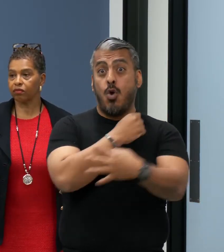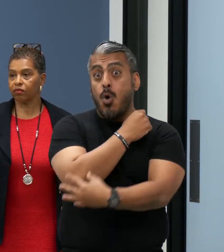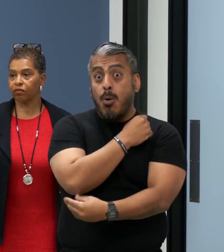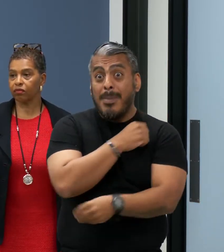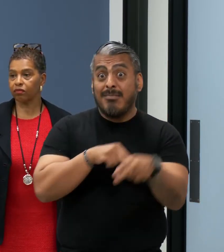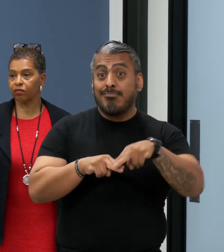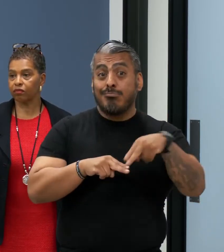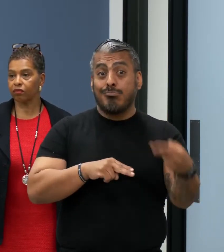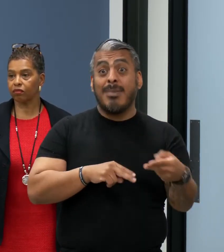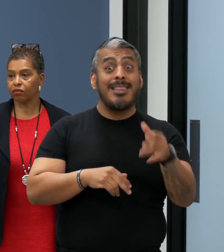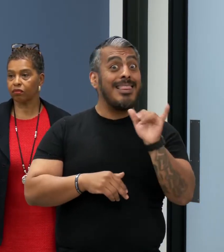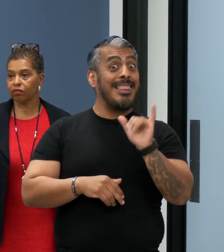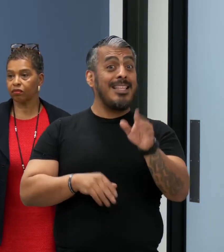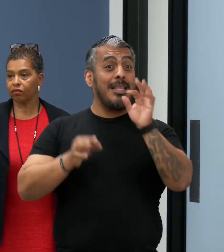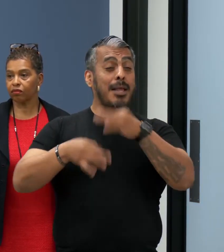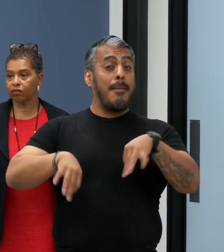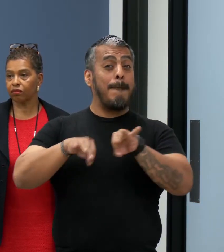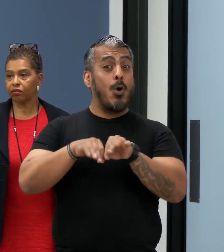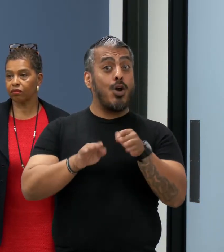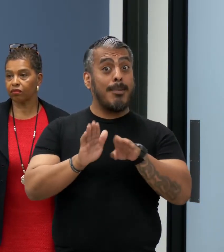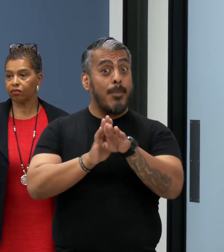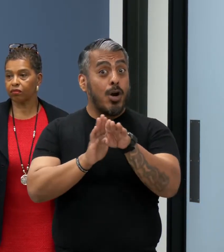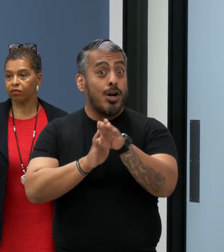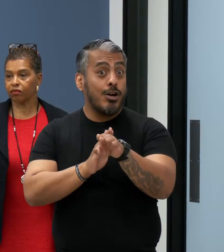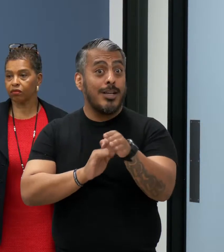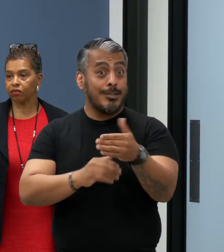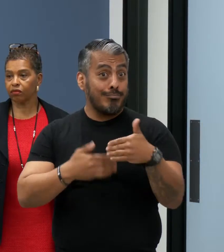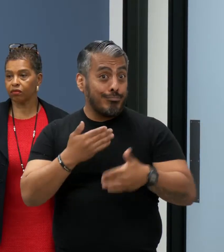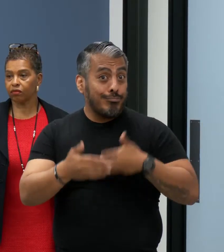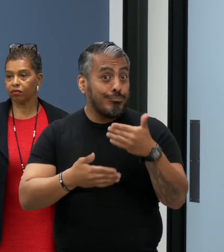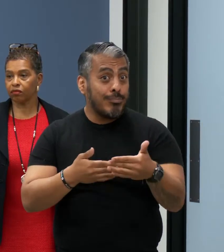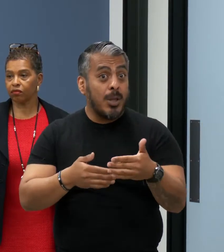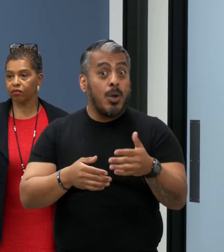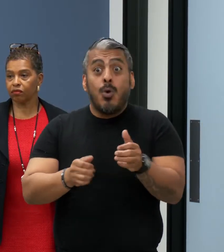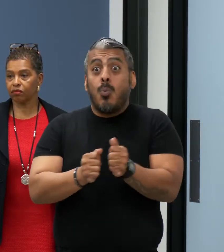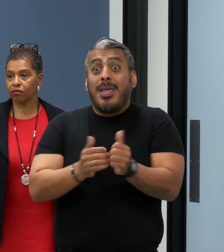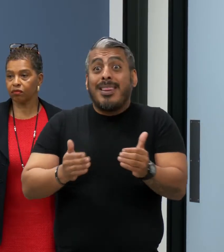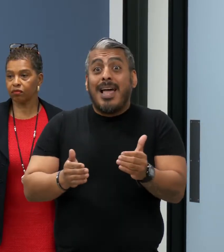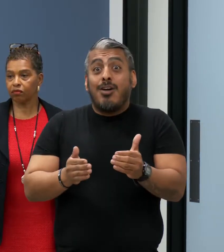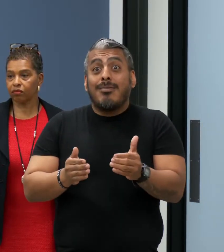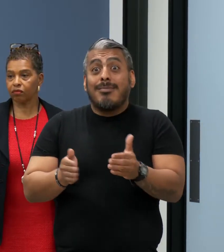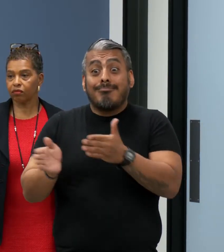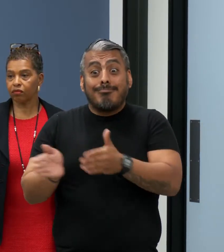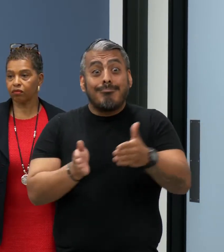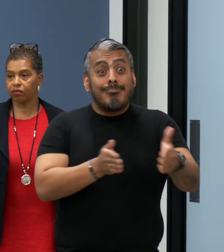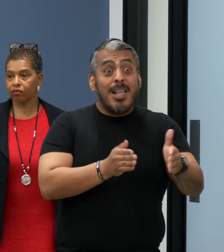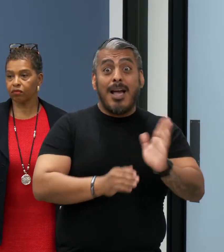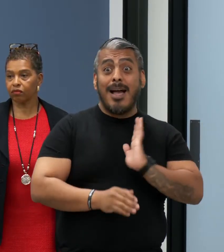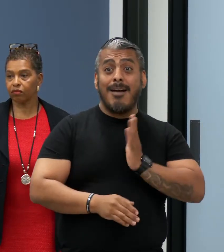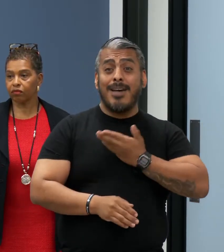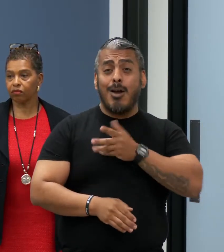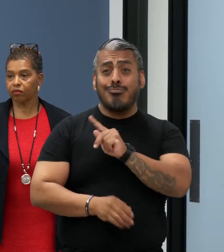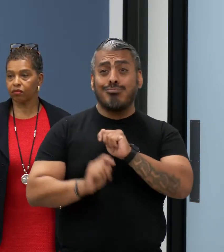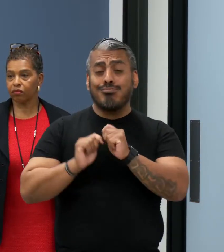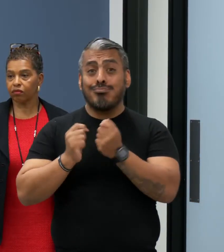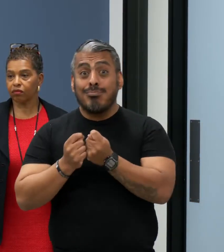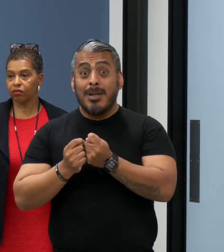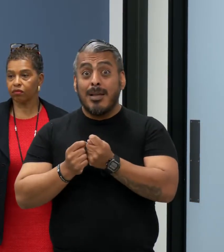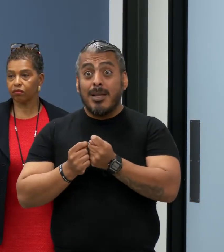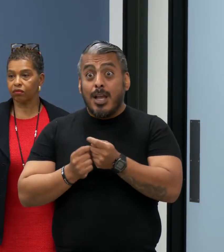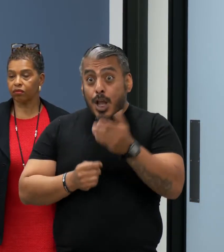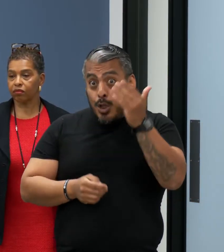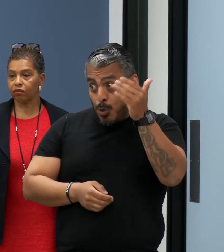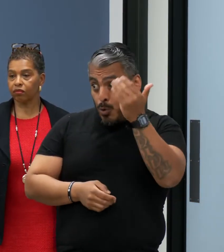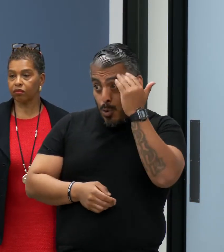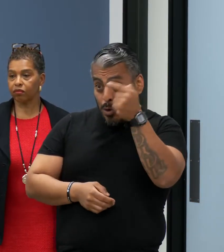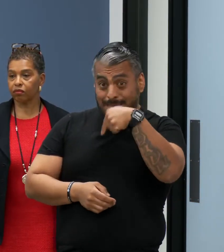This is important progress. It wouldn't have been possible without the coordinated efforts of our departmental teams. And because this is Housing